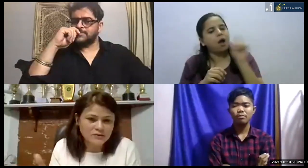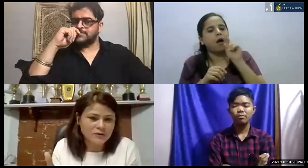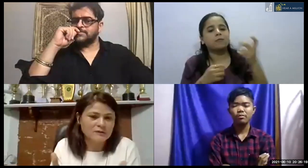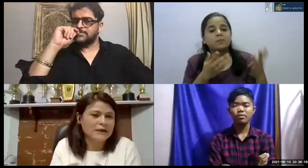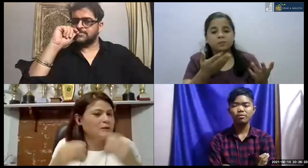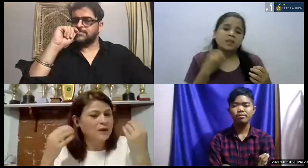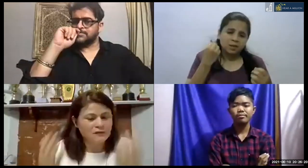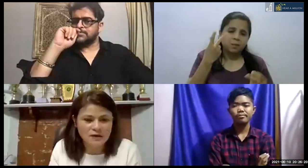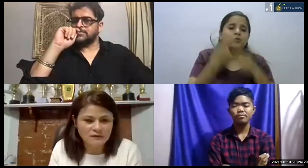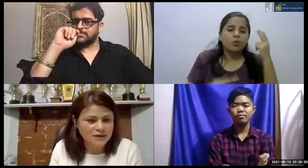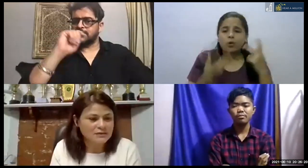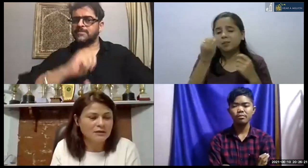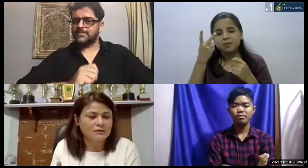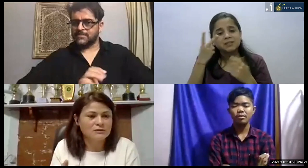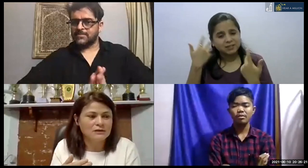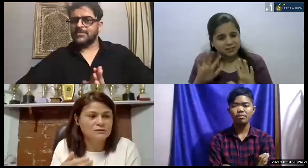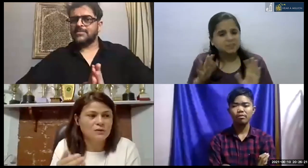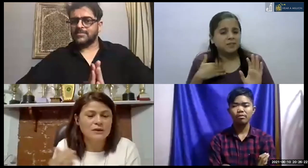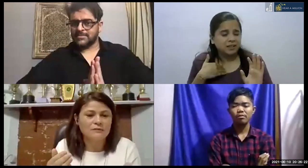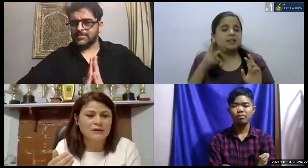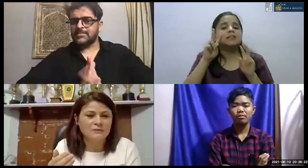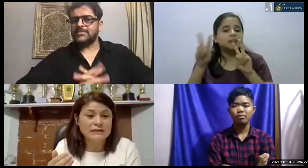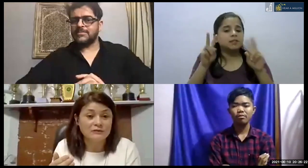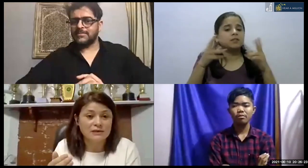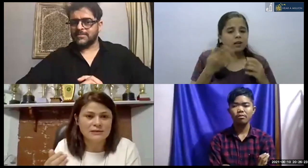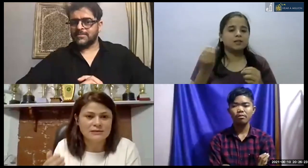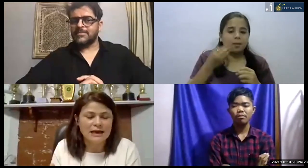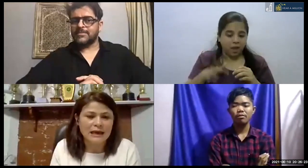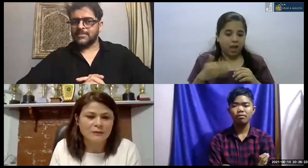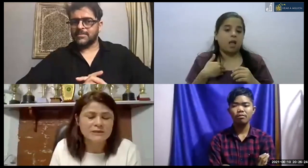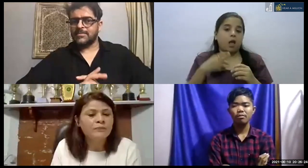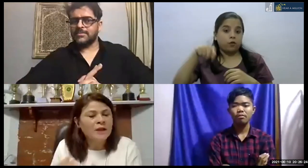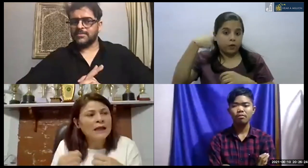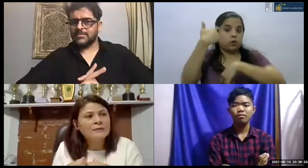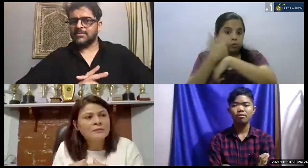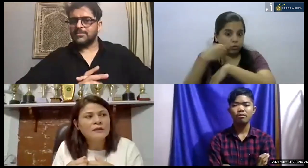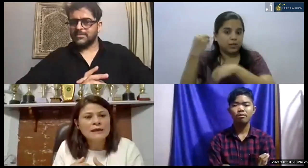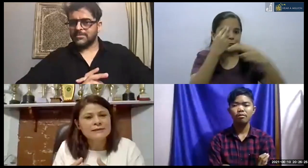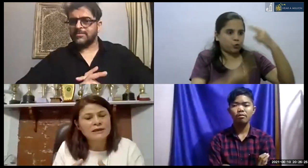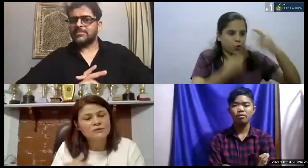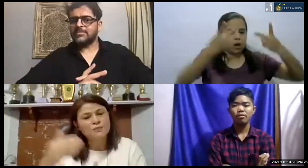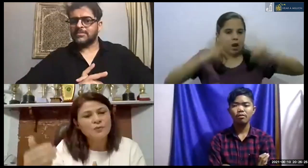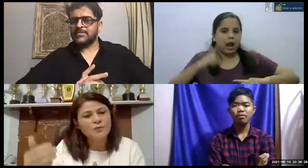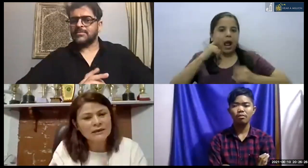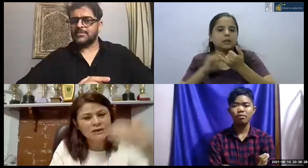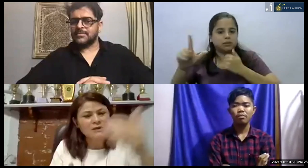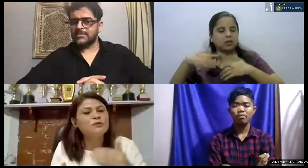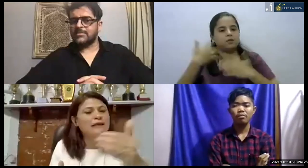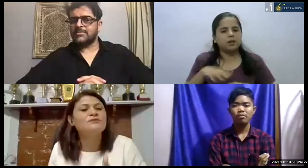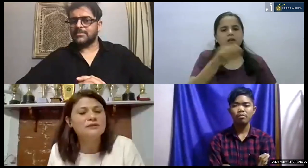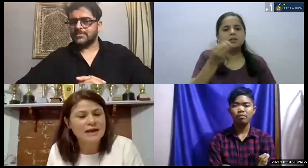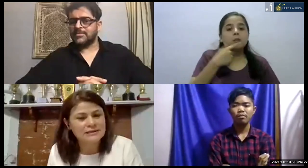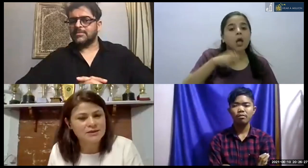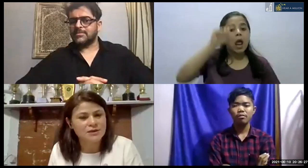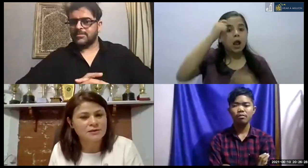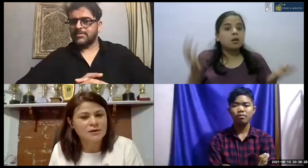done story reading, we also have done story reading materials in sign language. And the thing is that to promote English, we do a